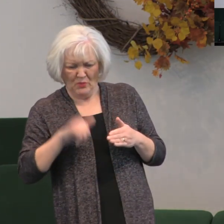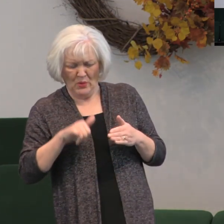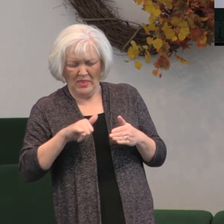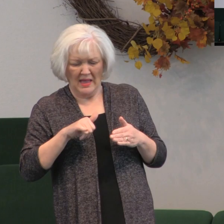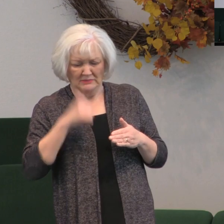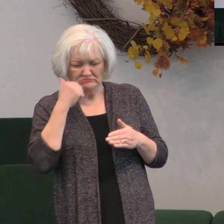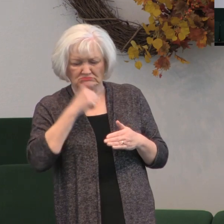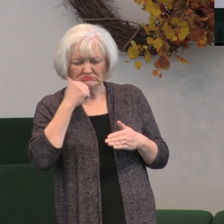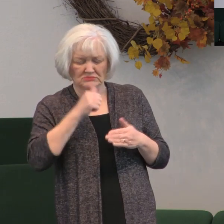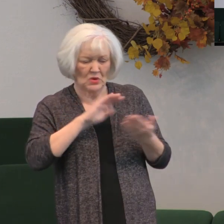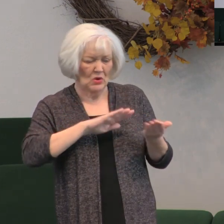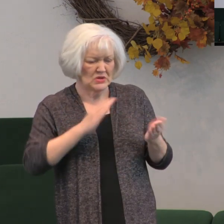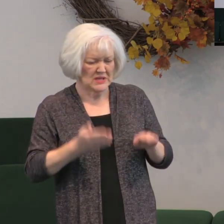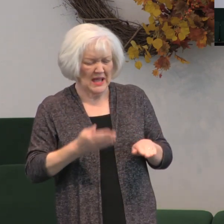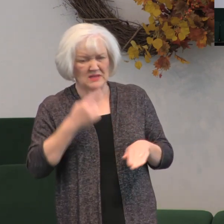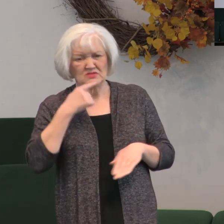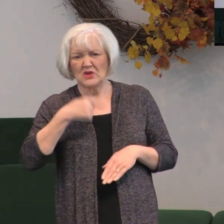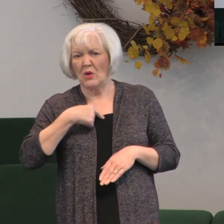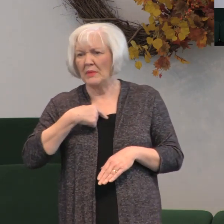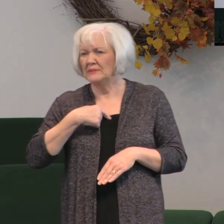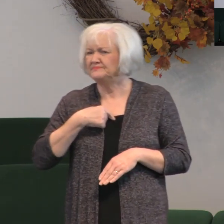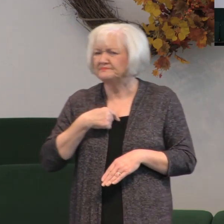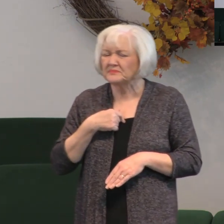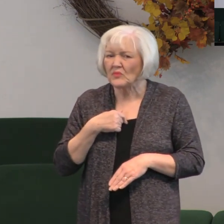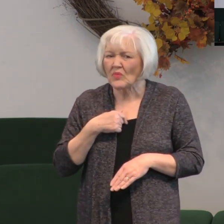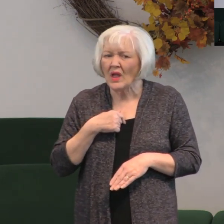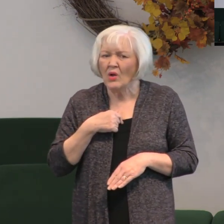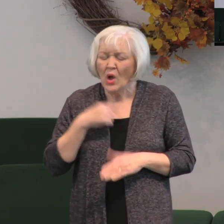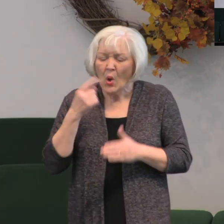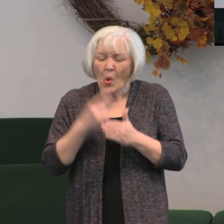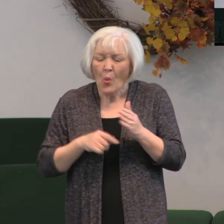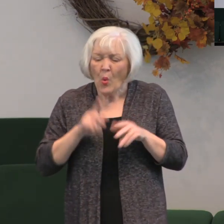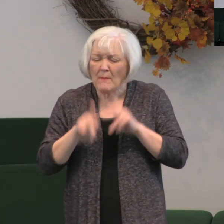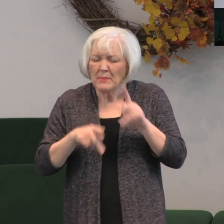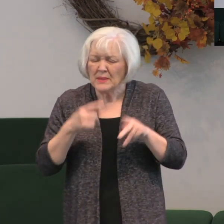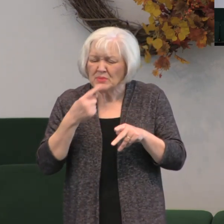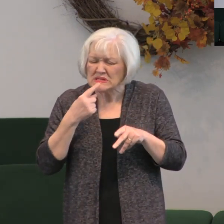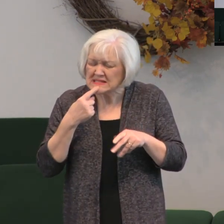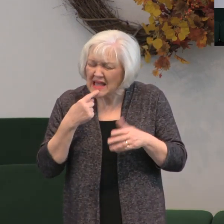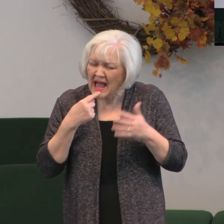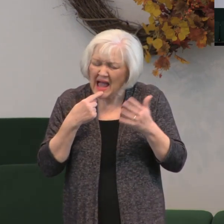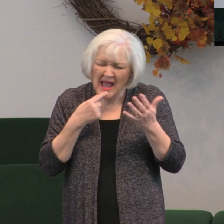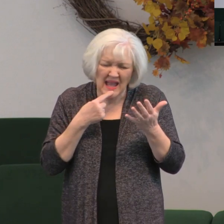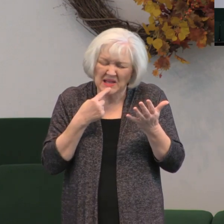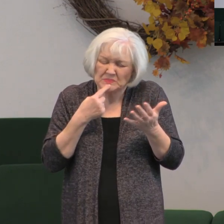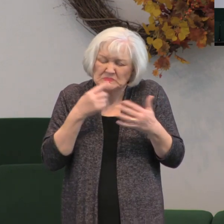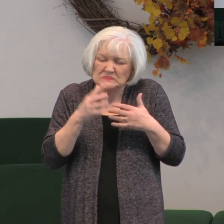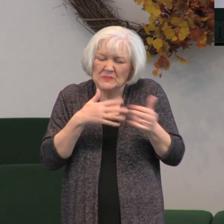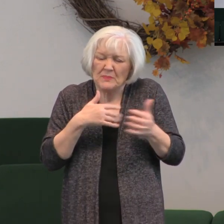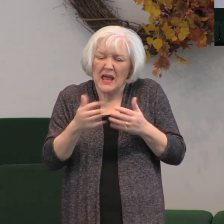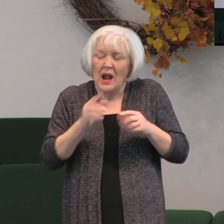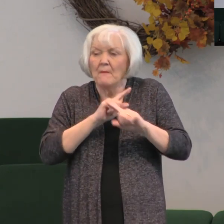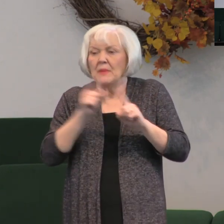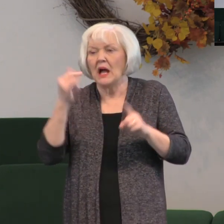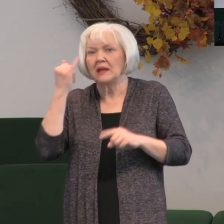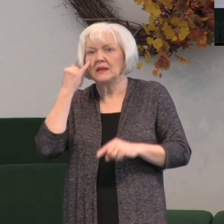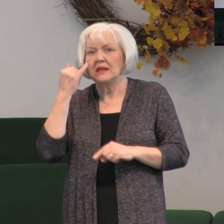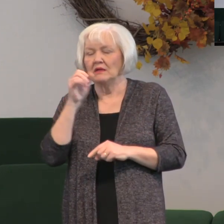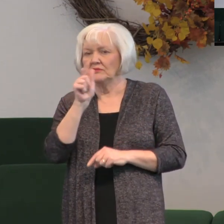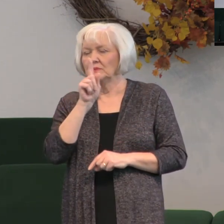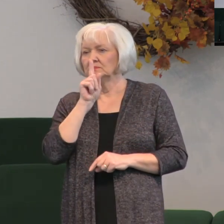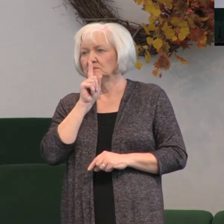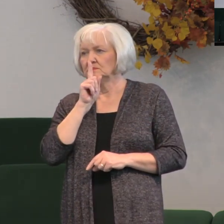It wasn't so much what people said that hurt, she said. What hurt was when people said nothing at